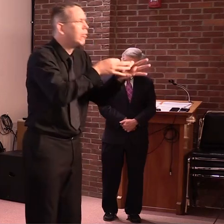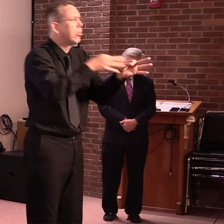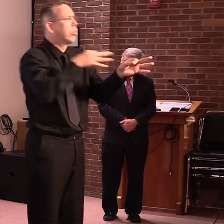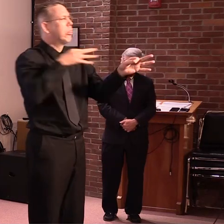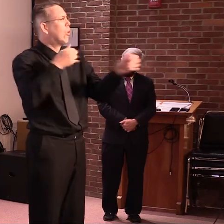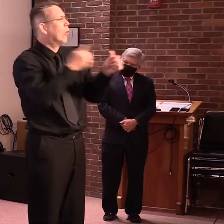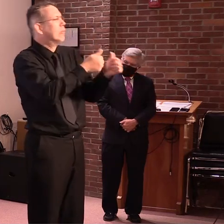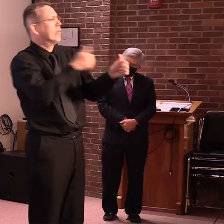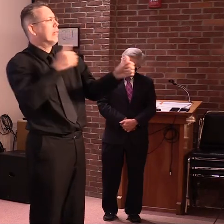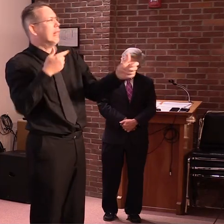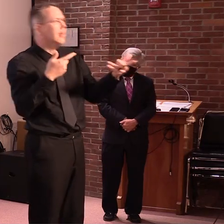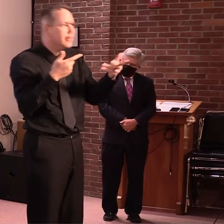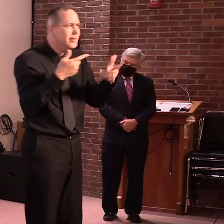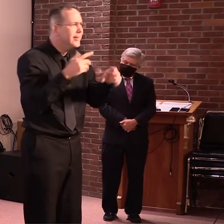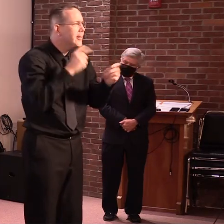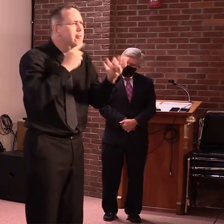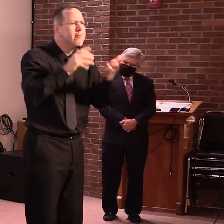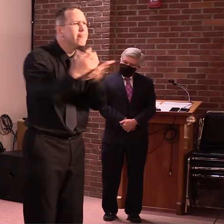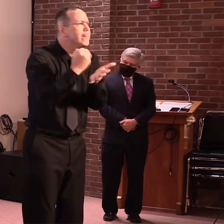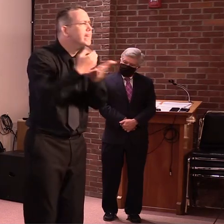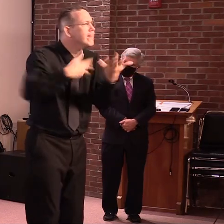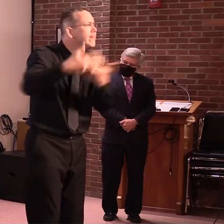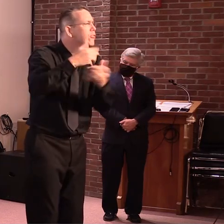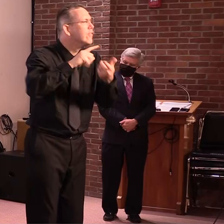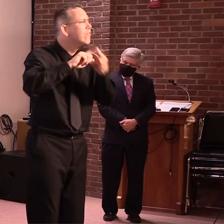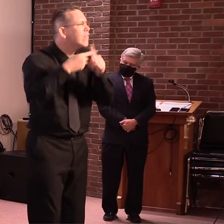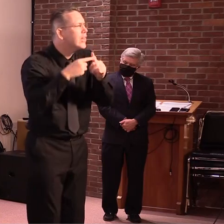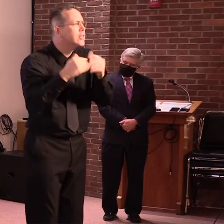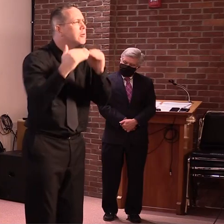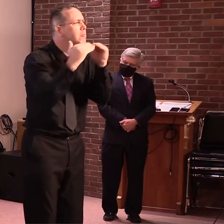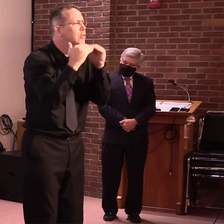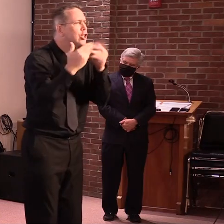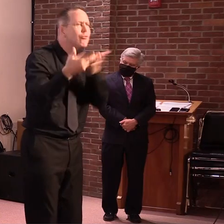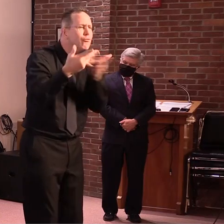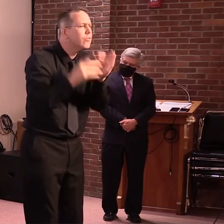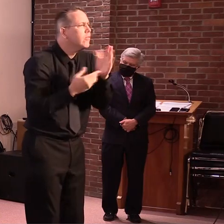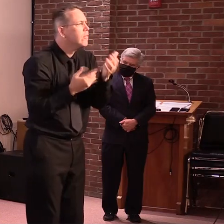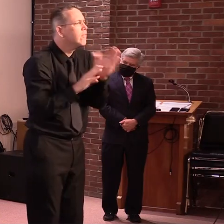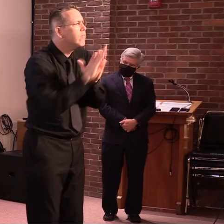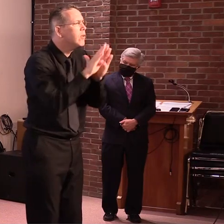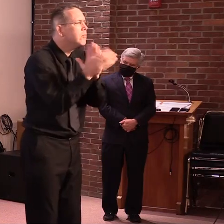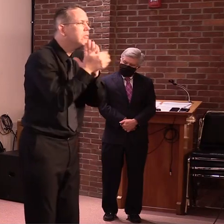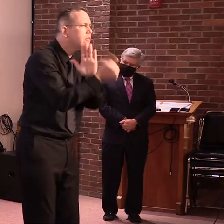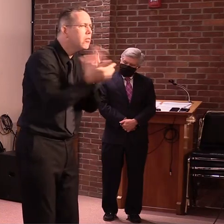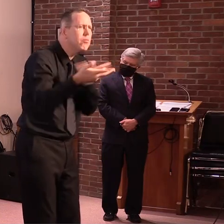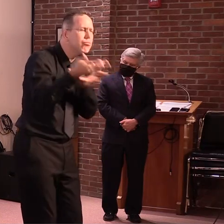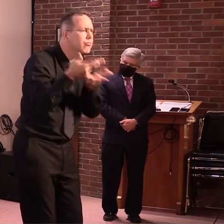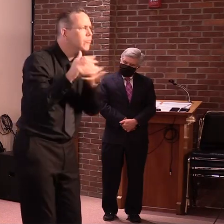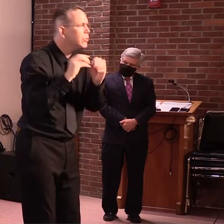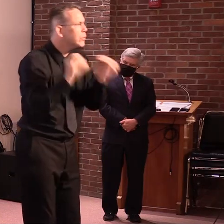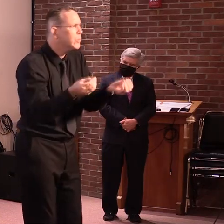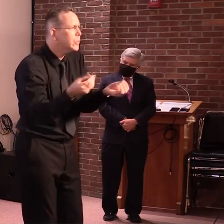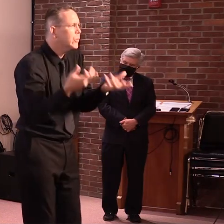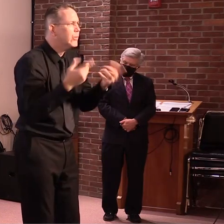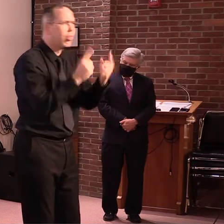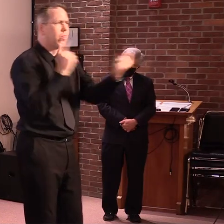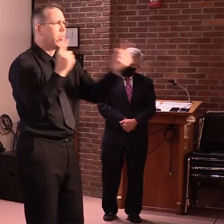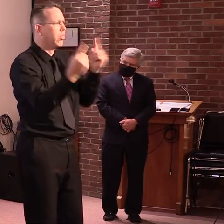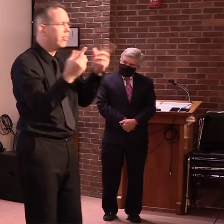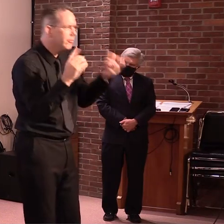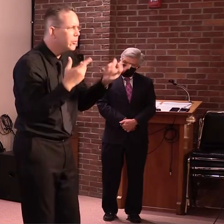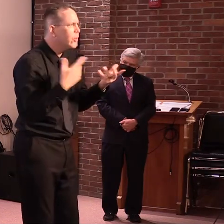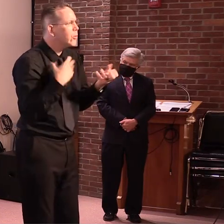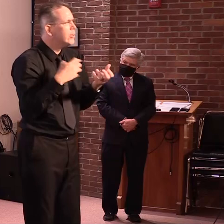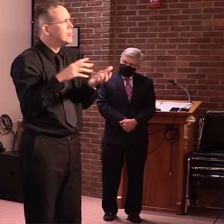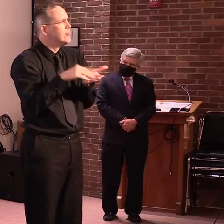the physical structures of the schools. We're learning more every day, and we know more about this virus now and